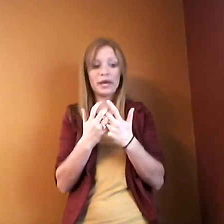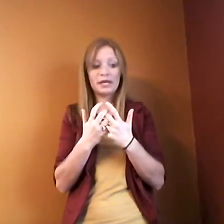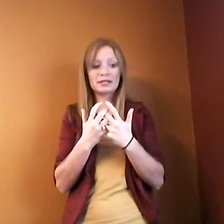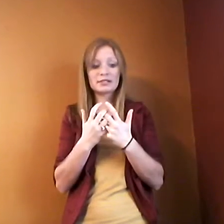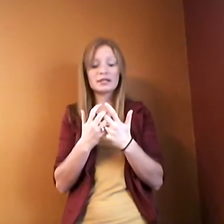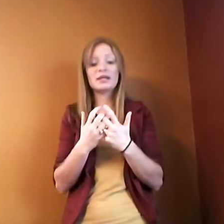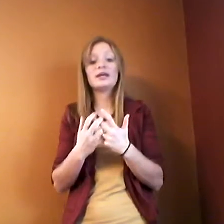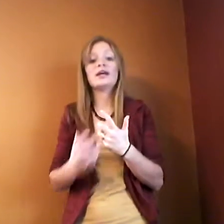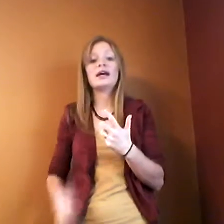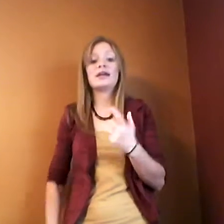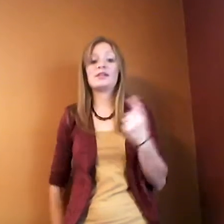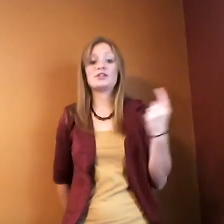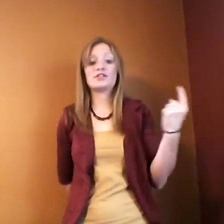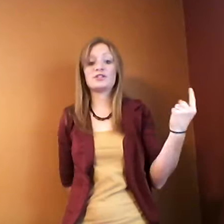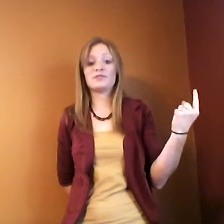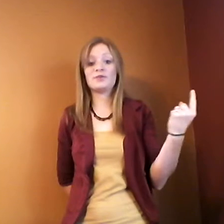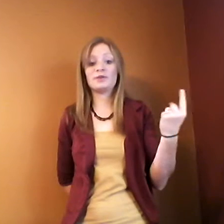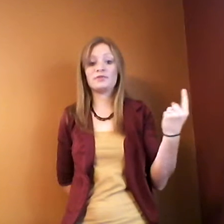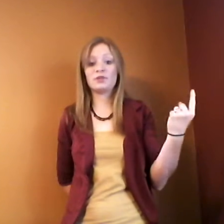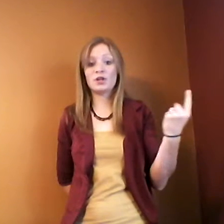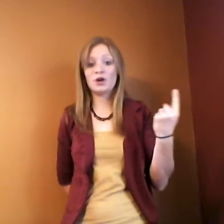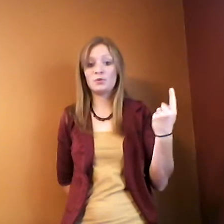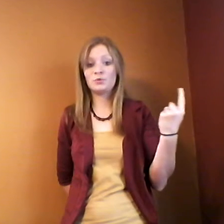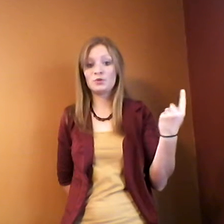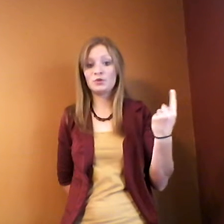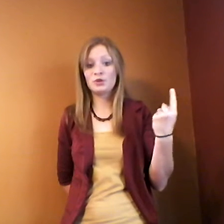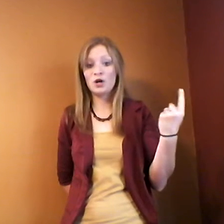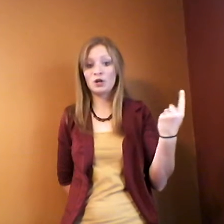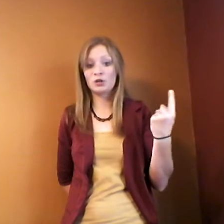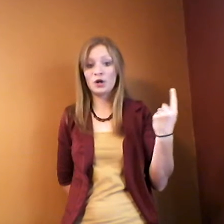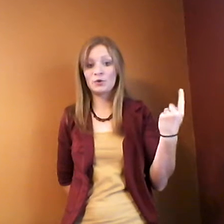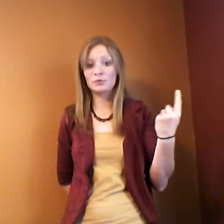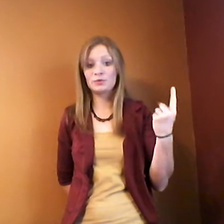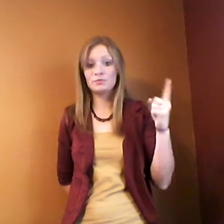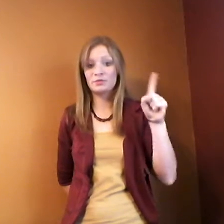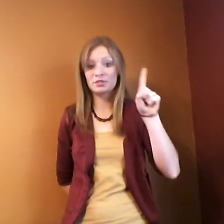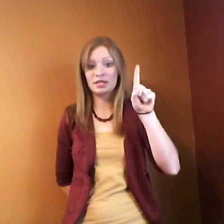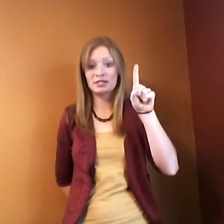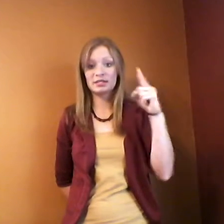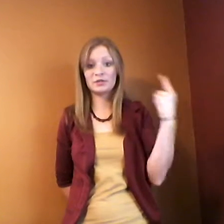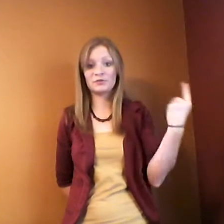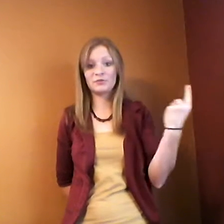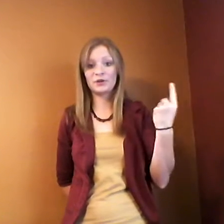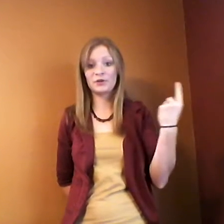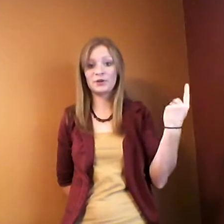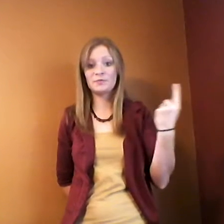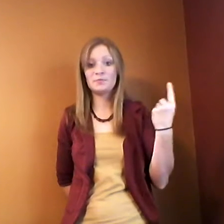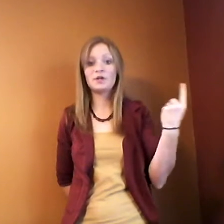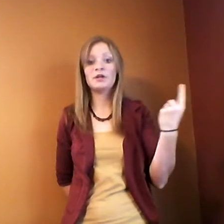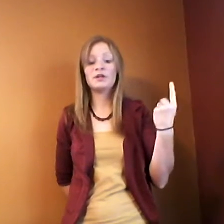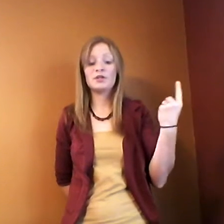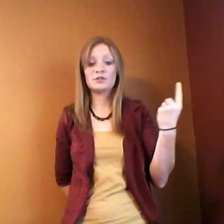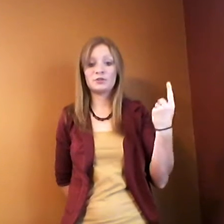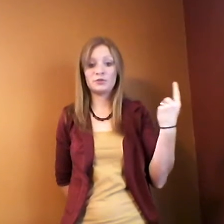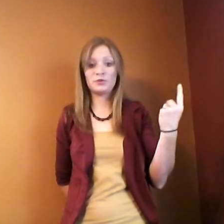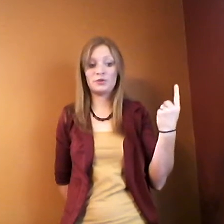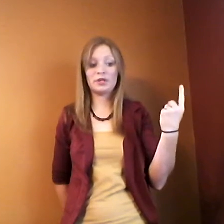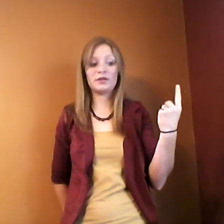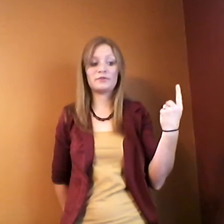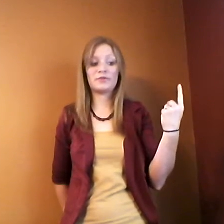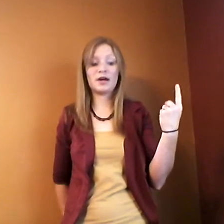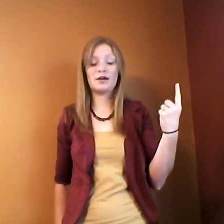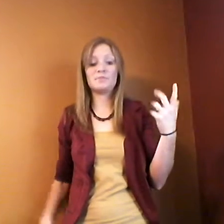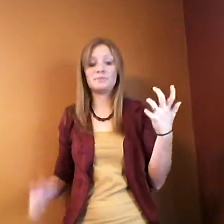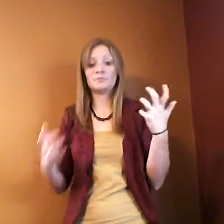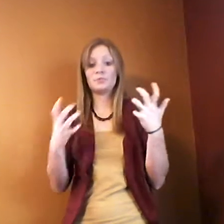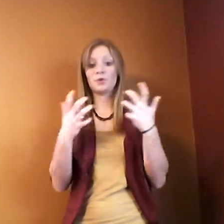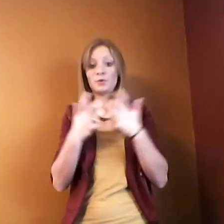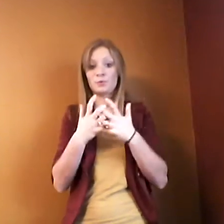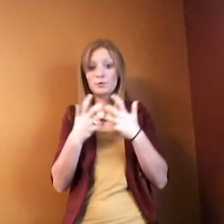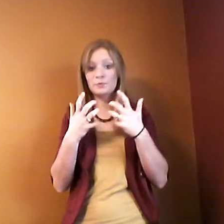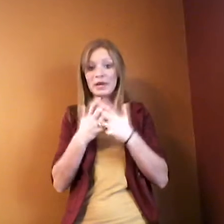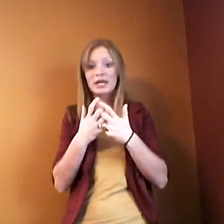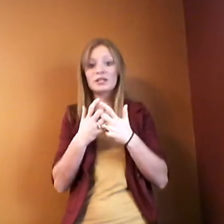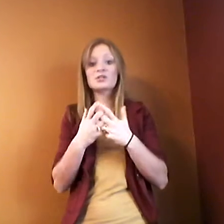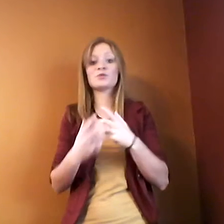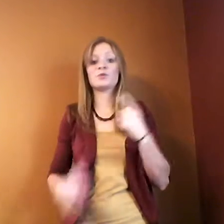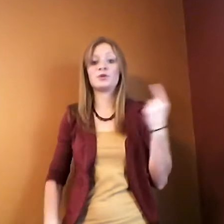Roommate. And then just if you live alone, just that single finger. So you live with a roommate or you